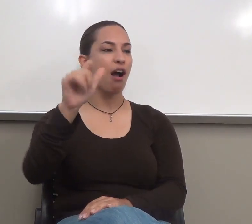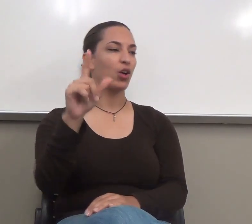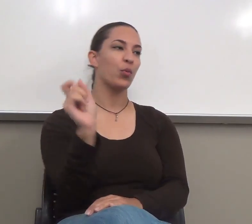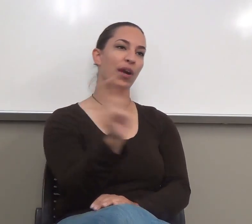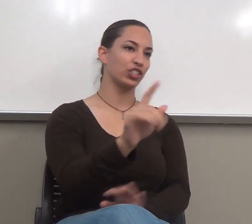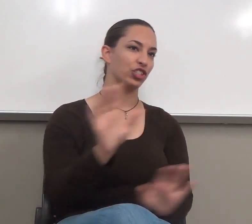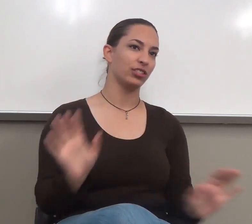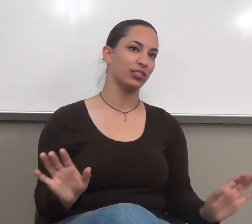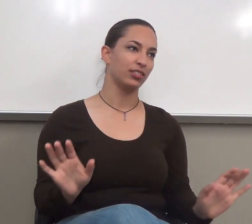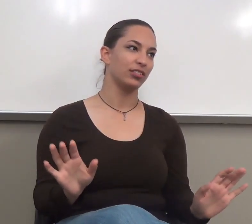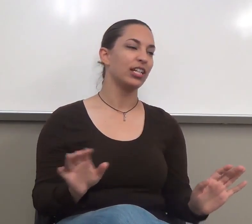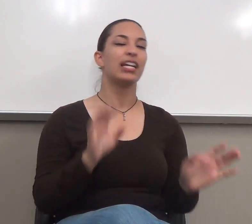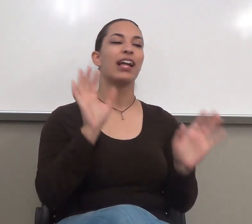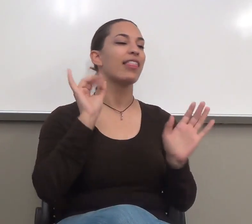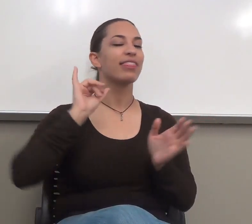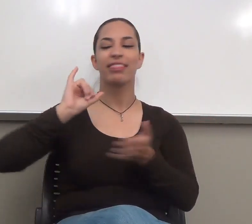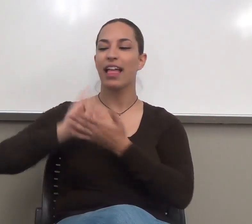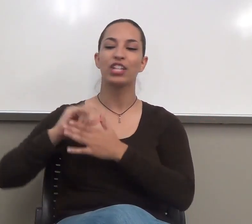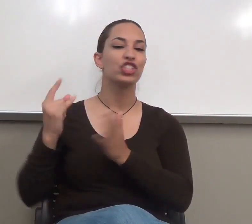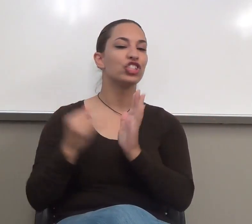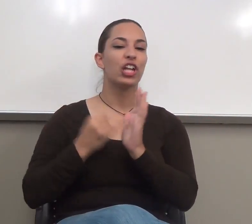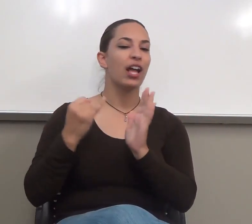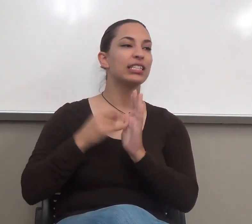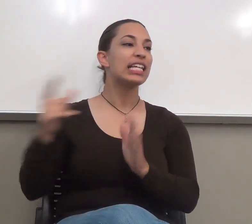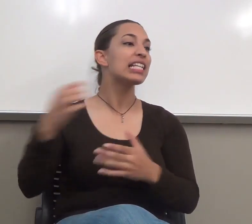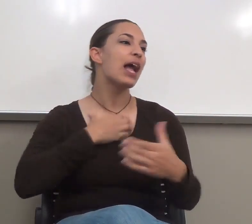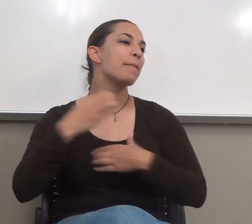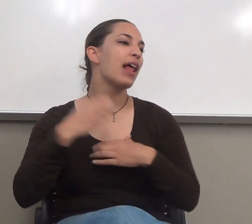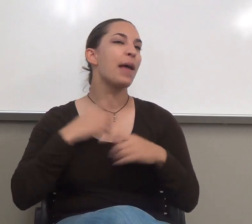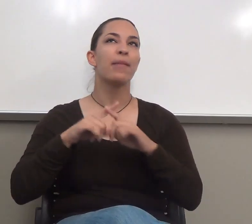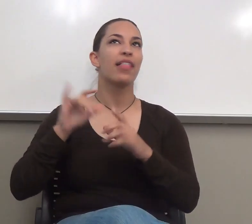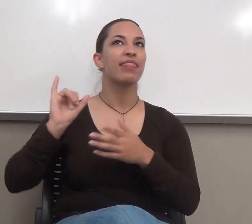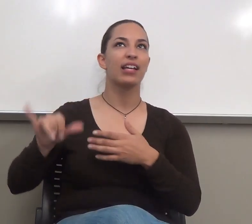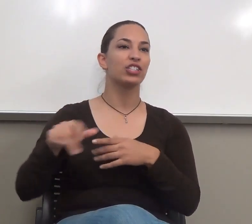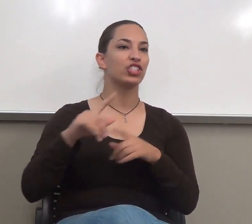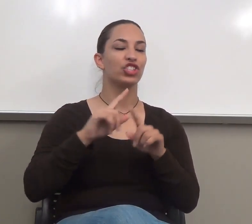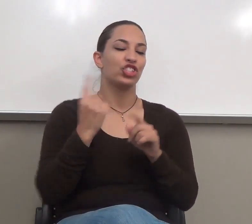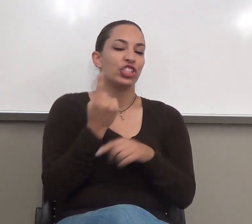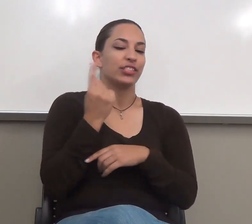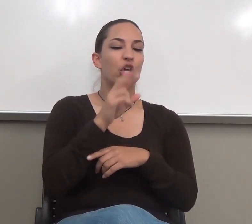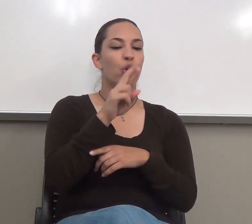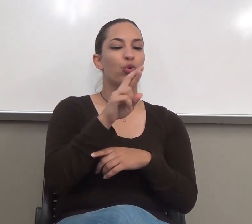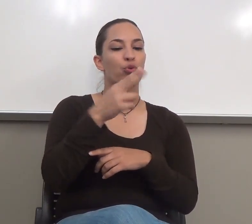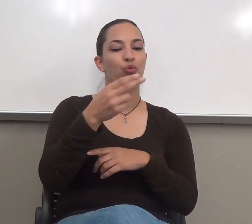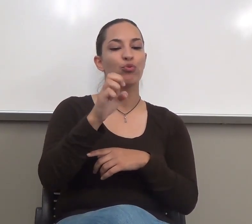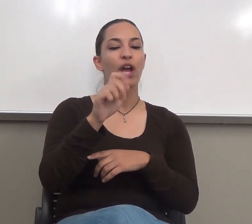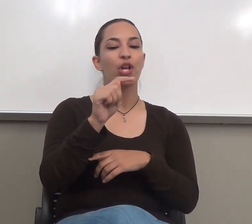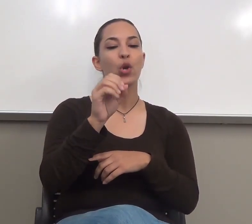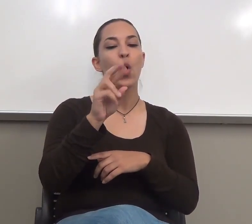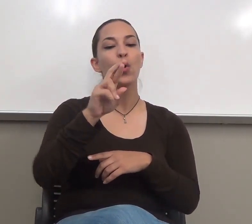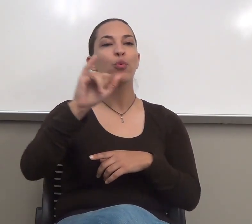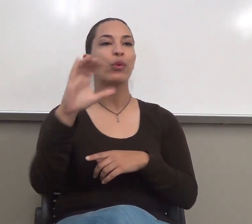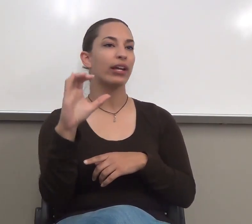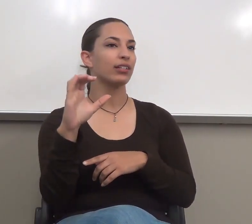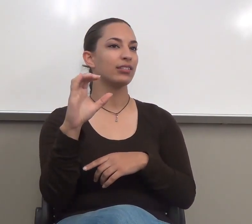Have you ever heard somebody say, that, oh, that's just a rhetorical question? Have you